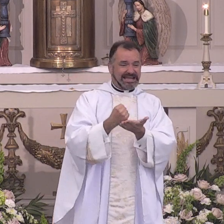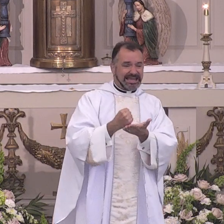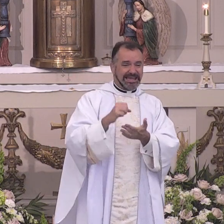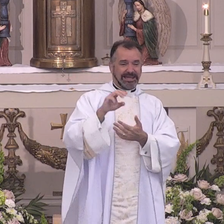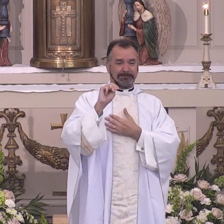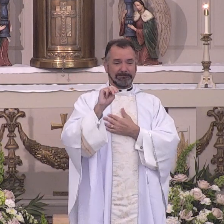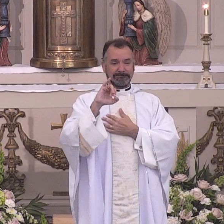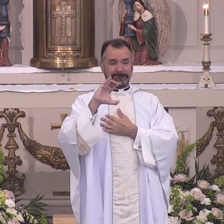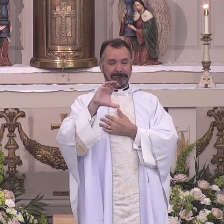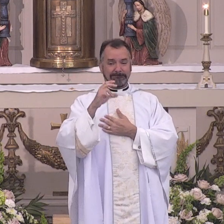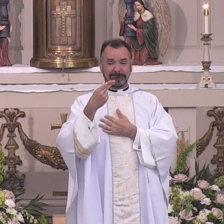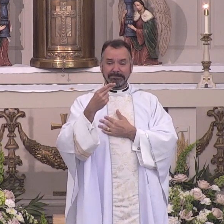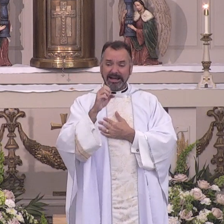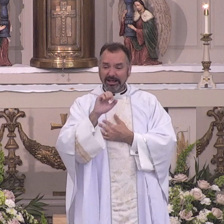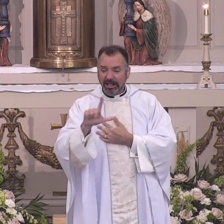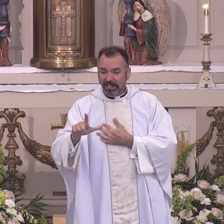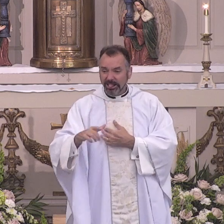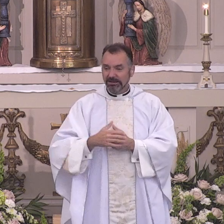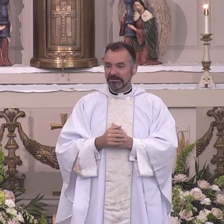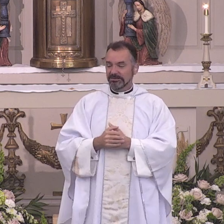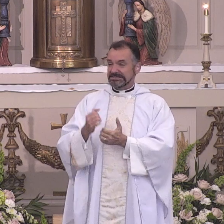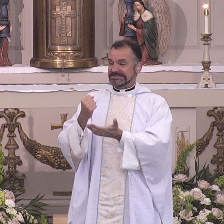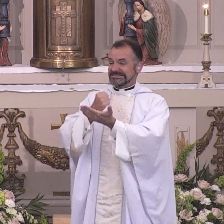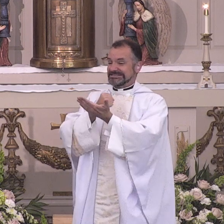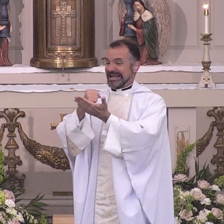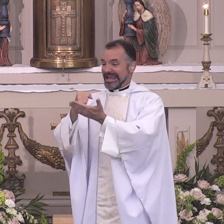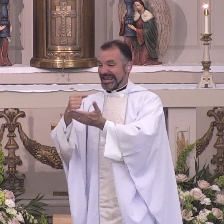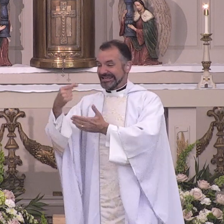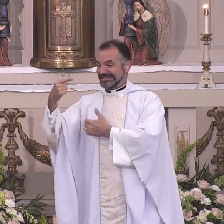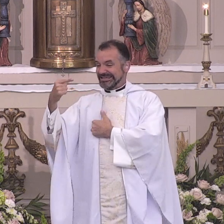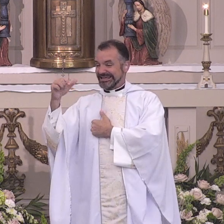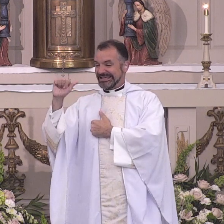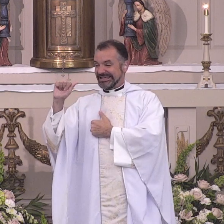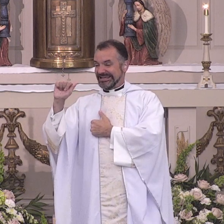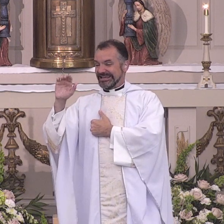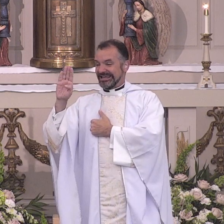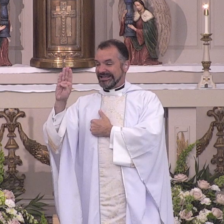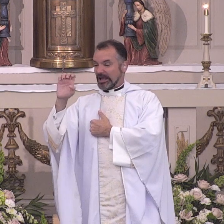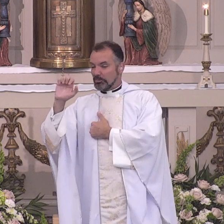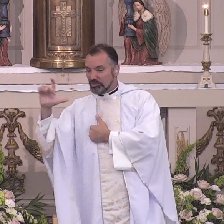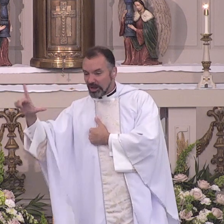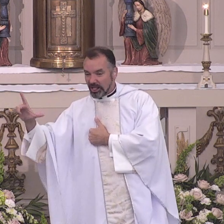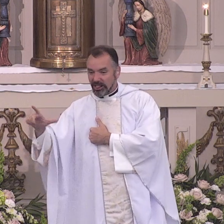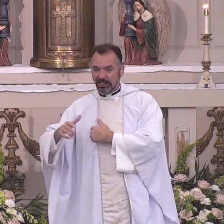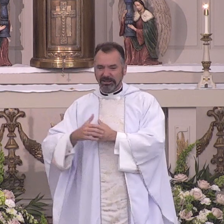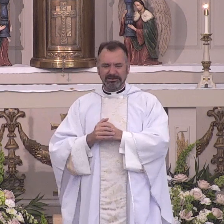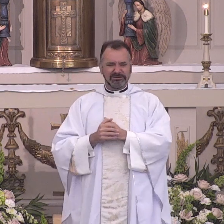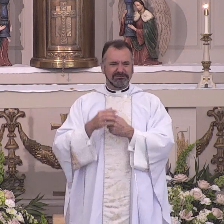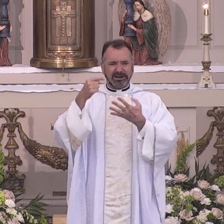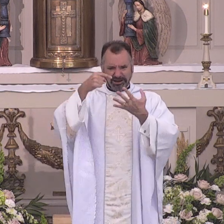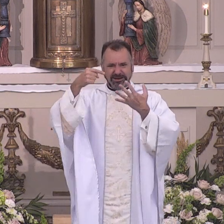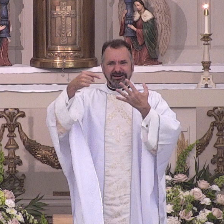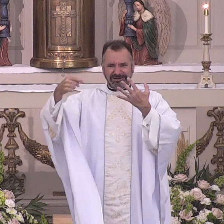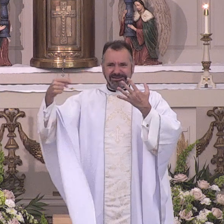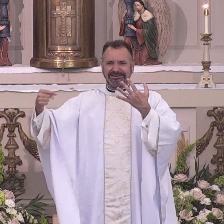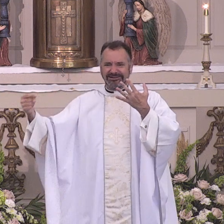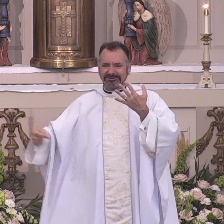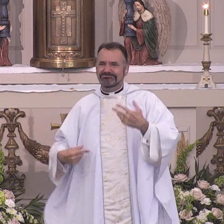We hear different stories from St. Michael, from St.